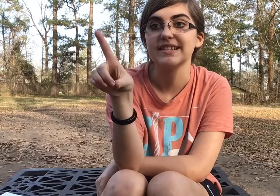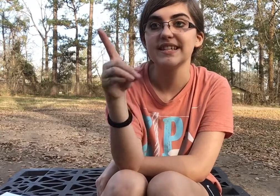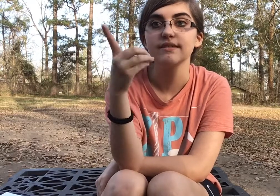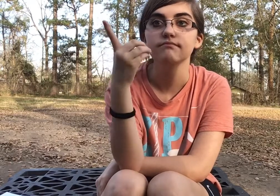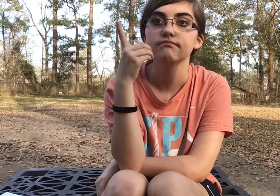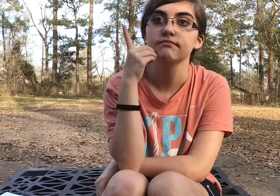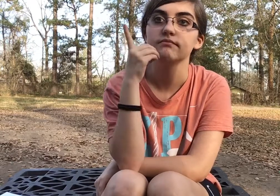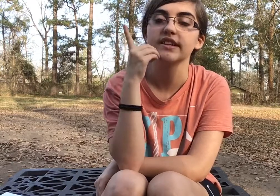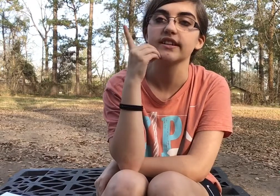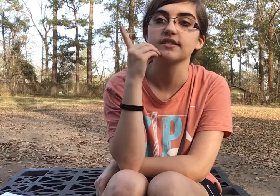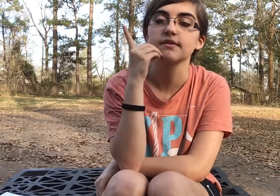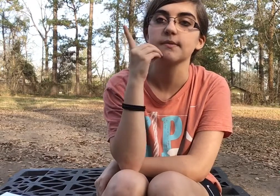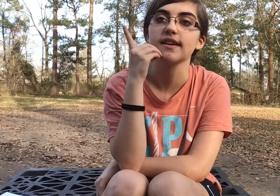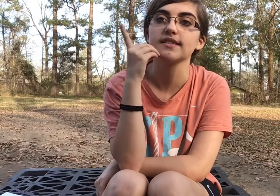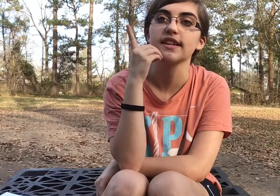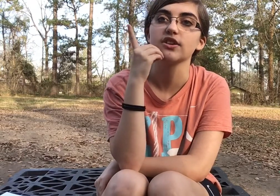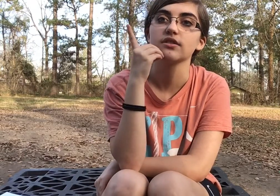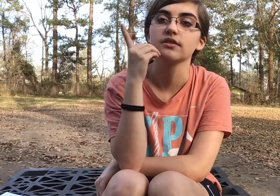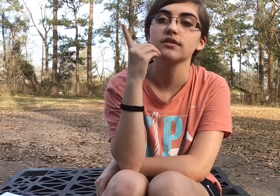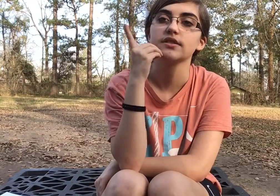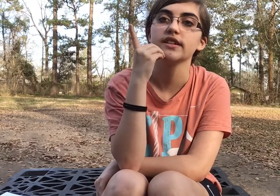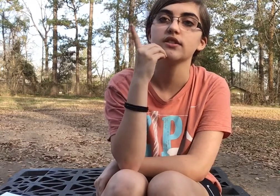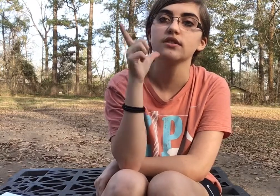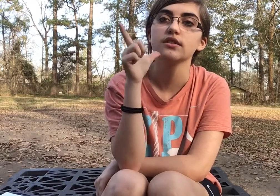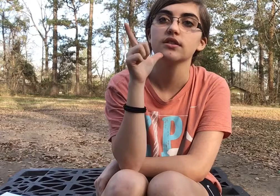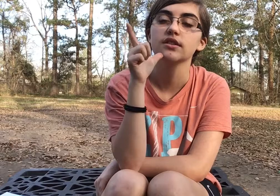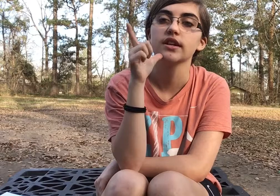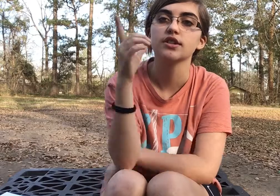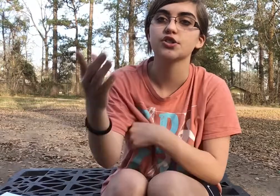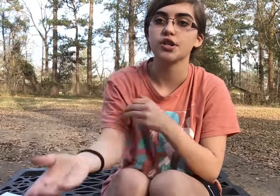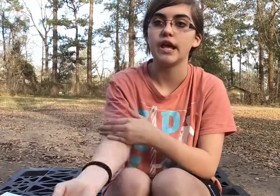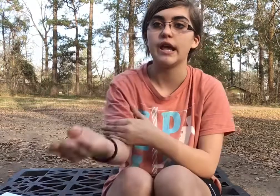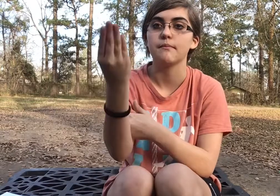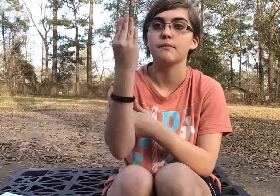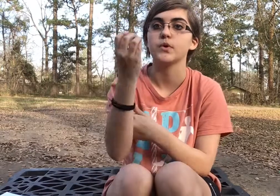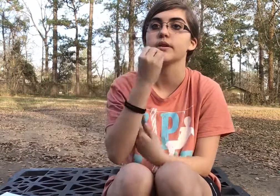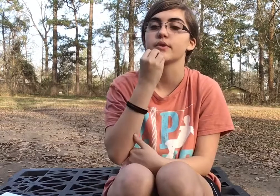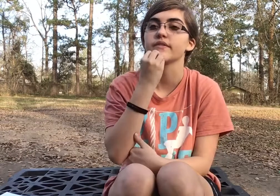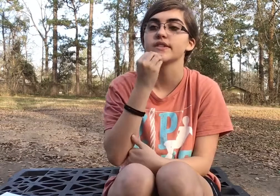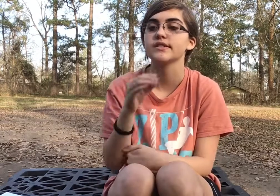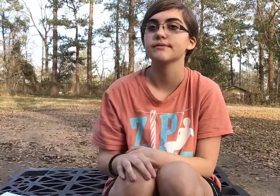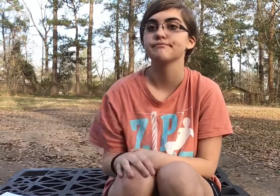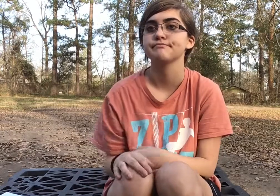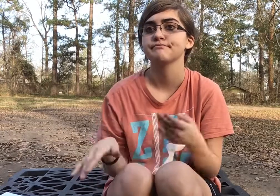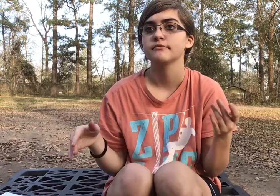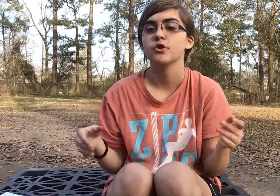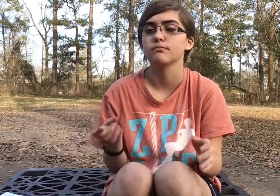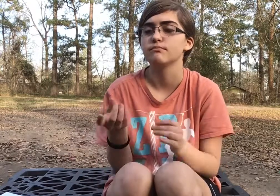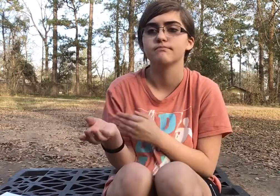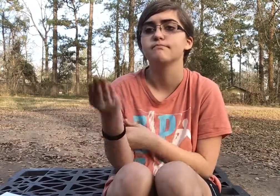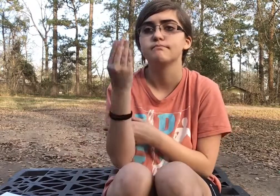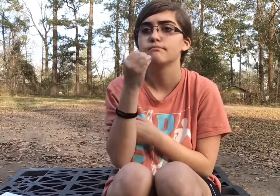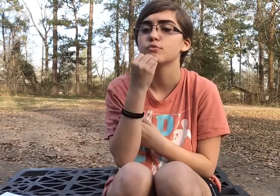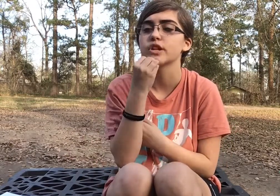D. Right there, same spot. Dinner. Dinner, lunch, and morning breakfast. Or morning